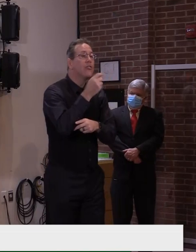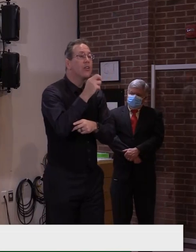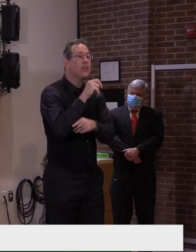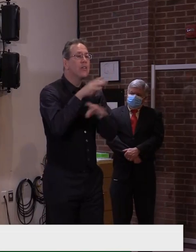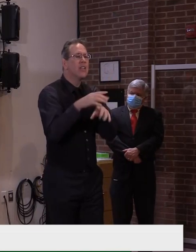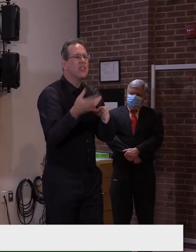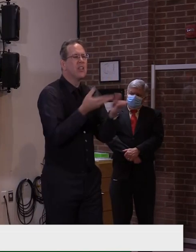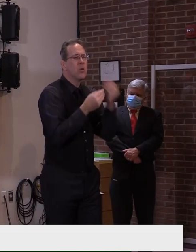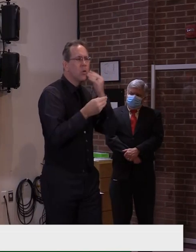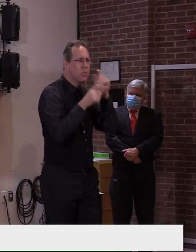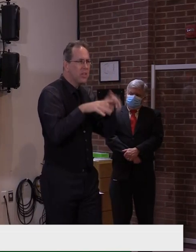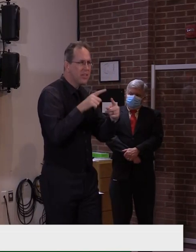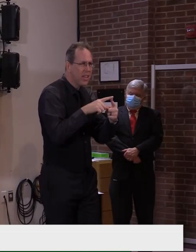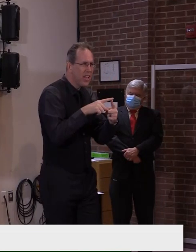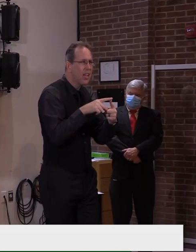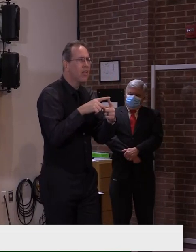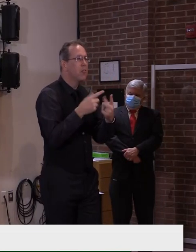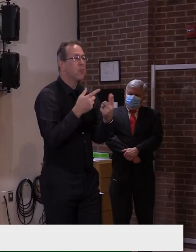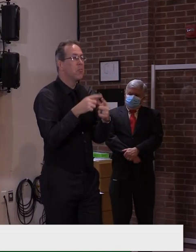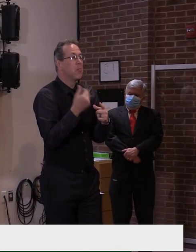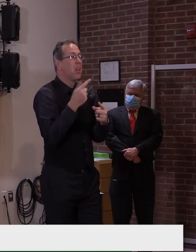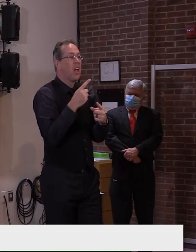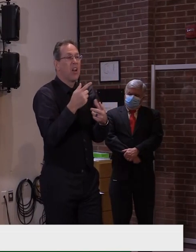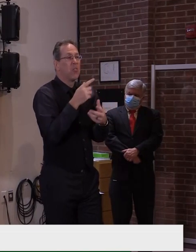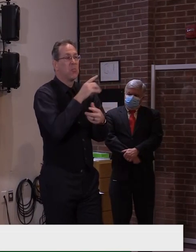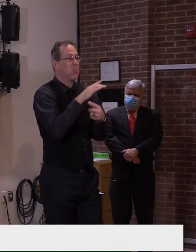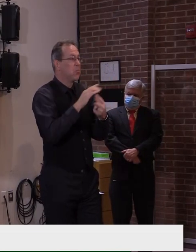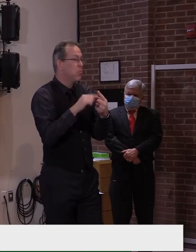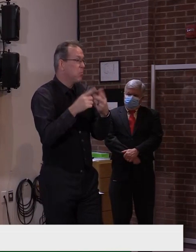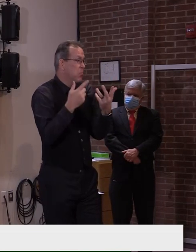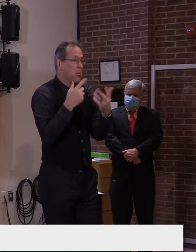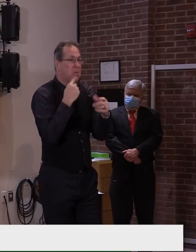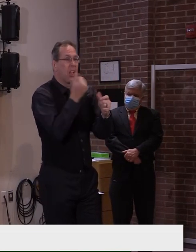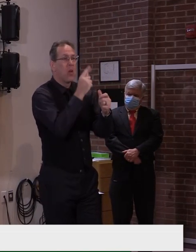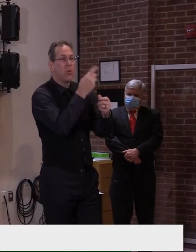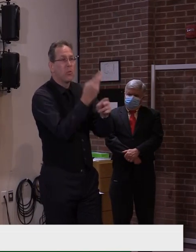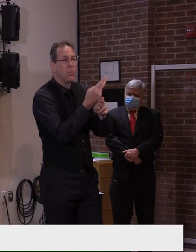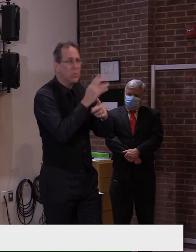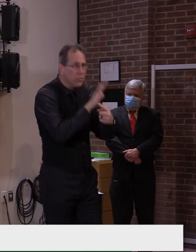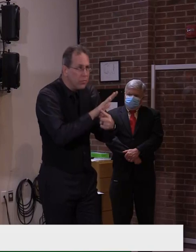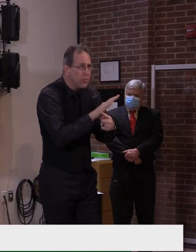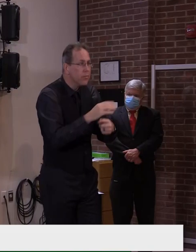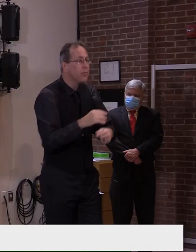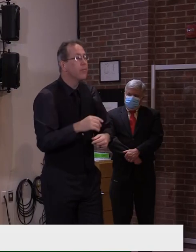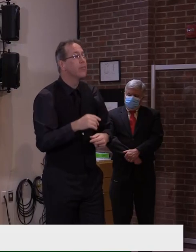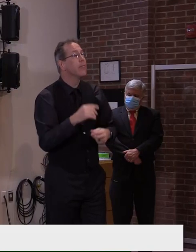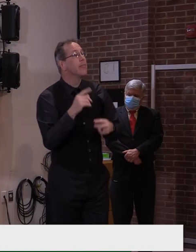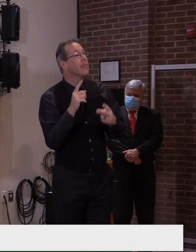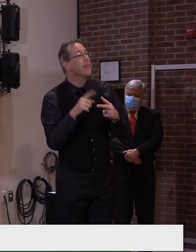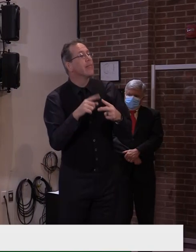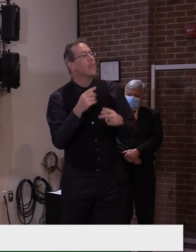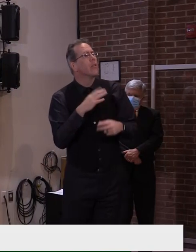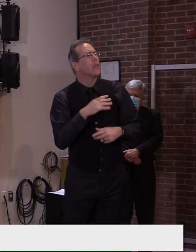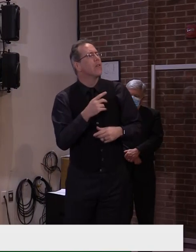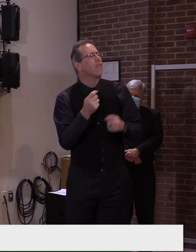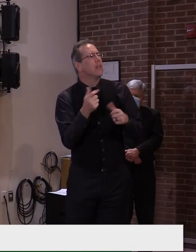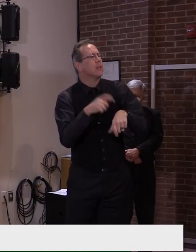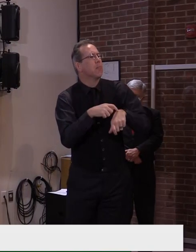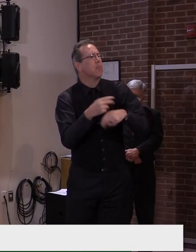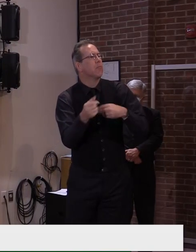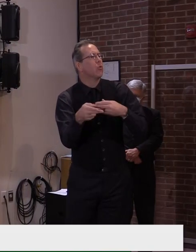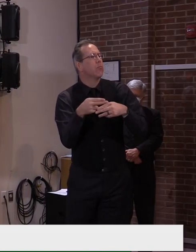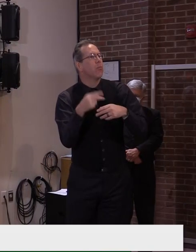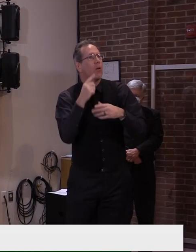another tool that we can apply and will give us instantaneous results. And so the testing